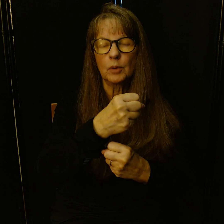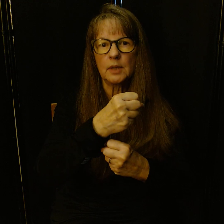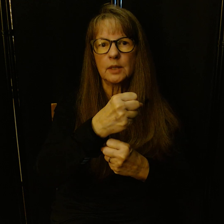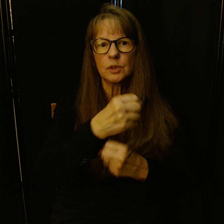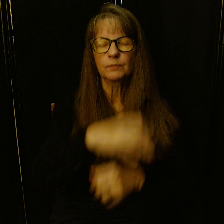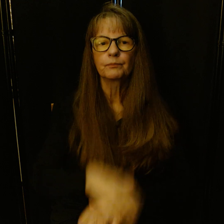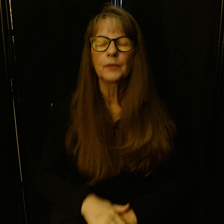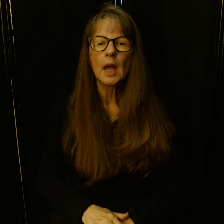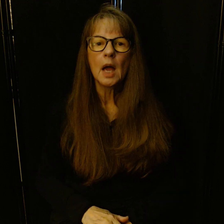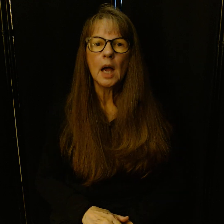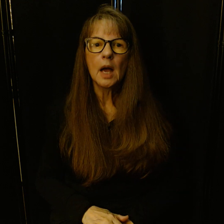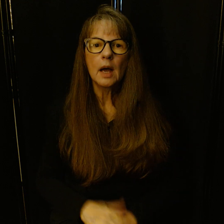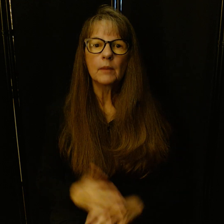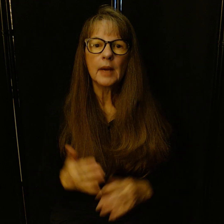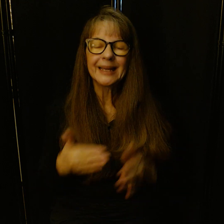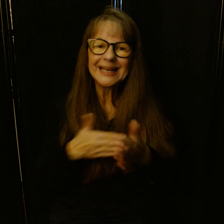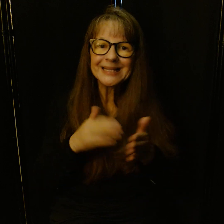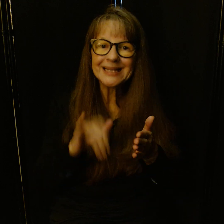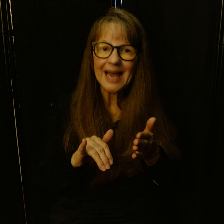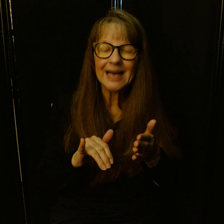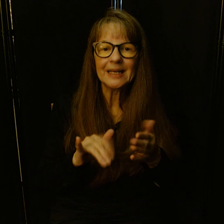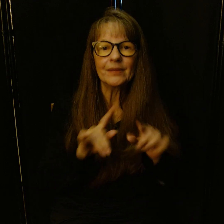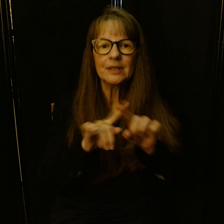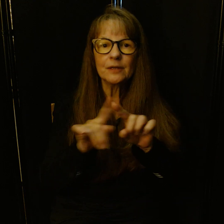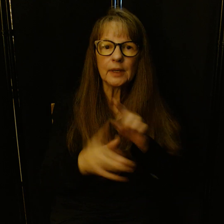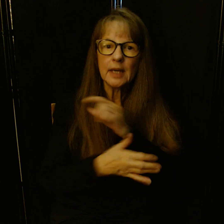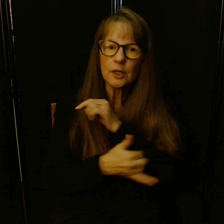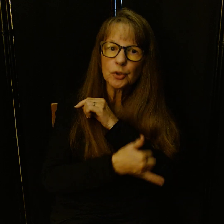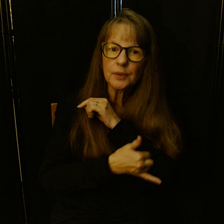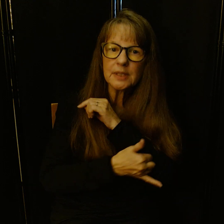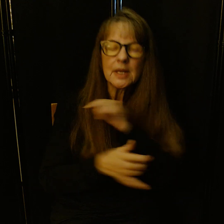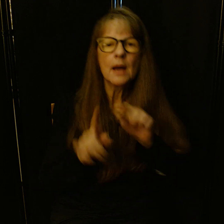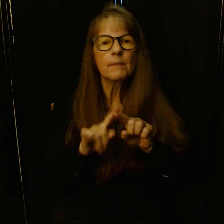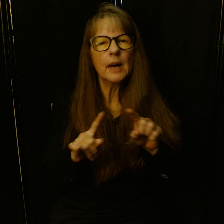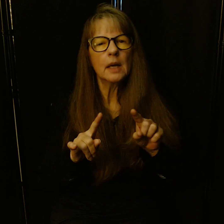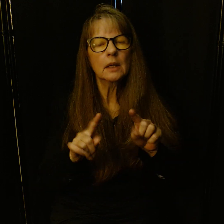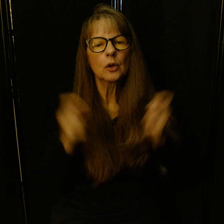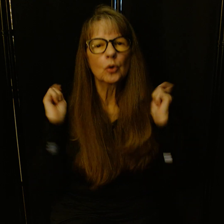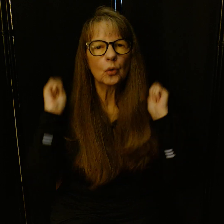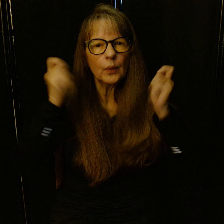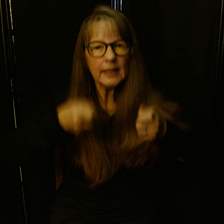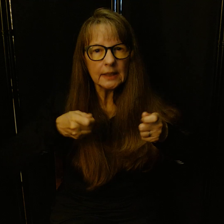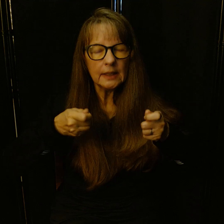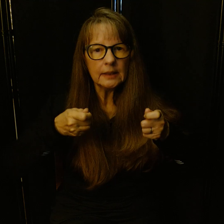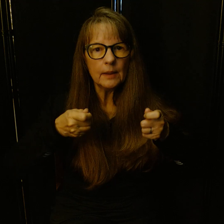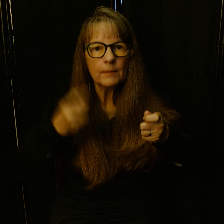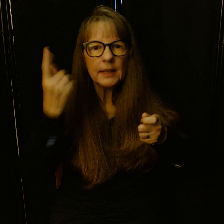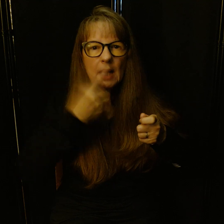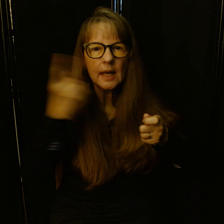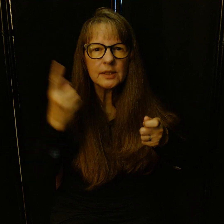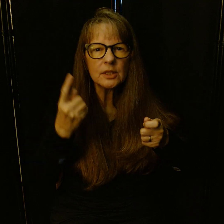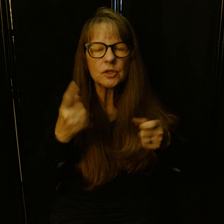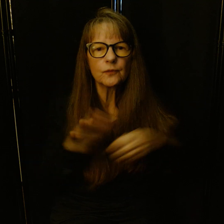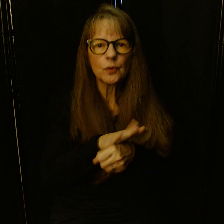protest. Against that and the different countries, but Greenland, because it's full